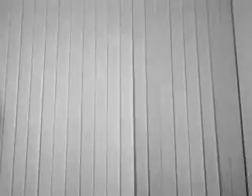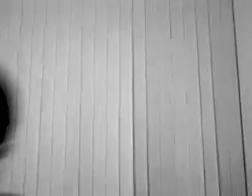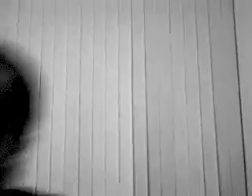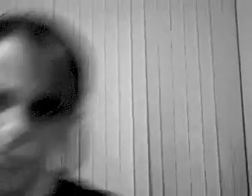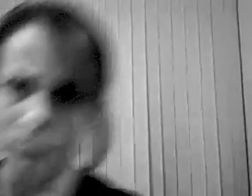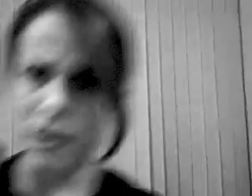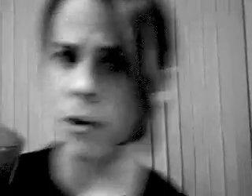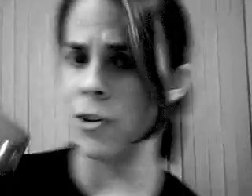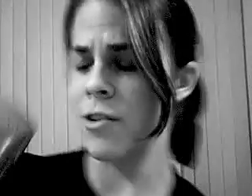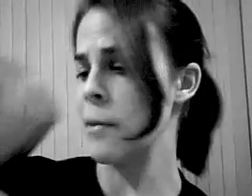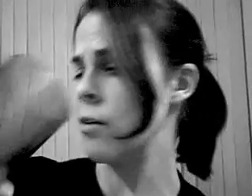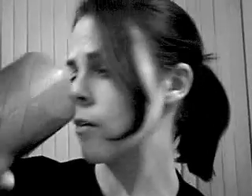So what? Maybe I want to drink milk.